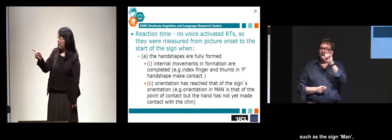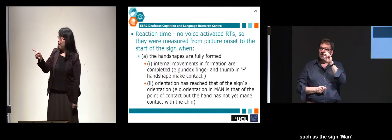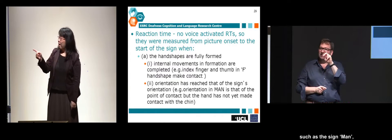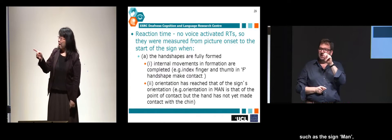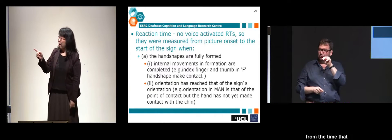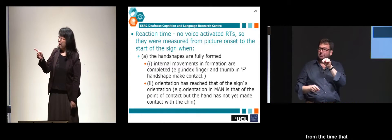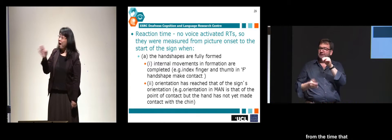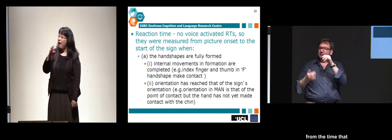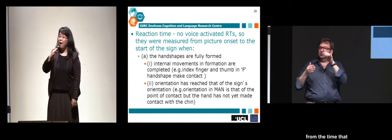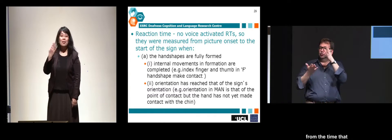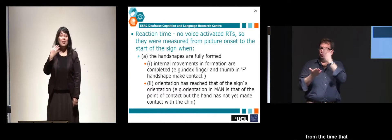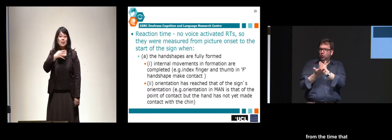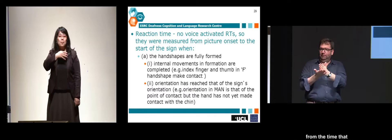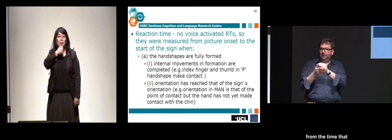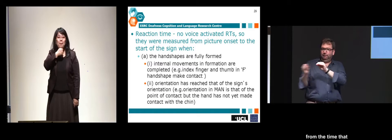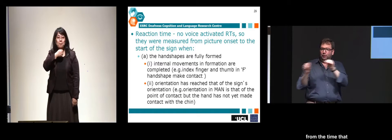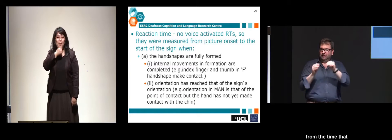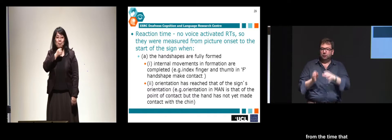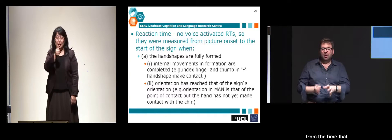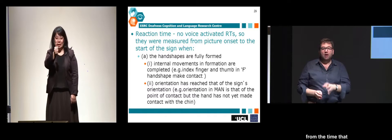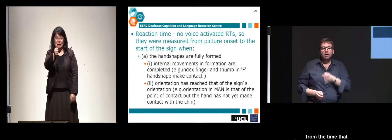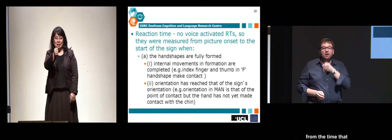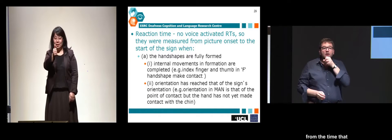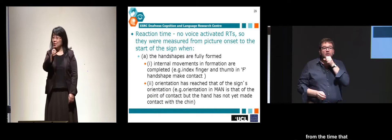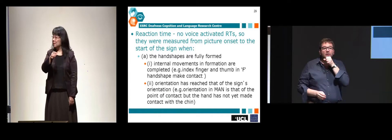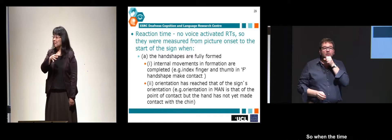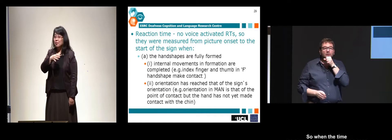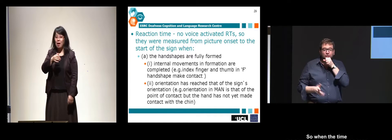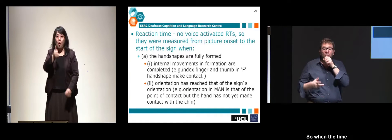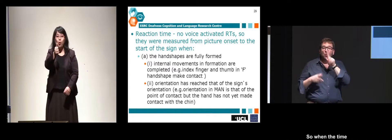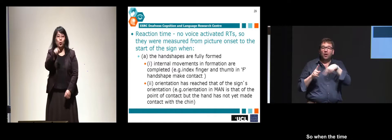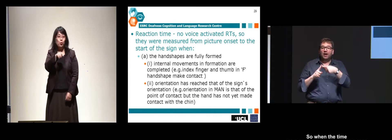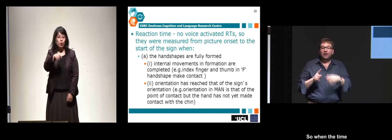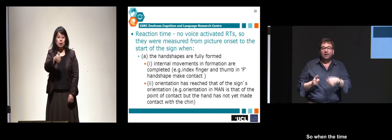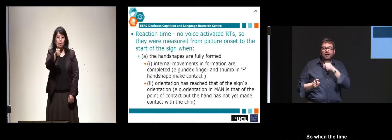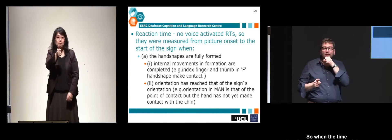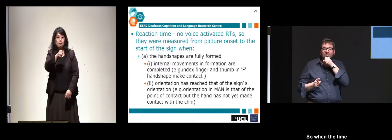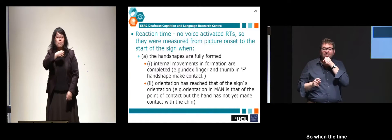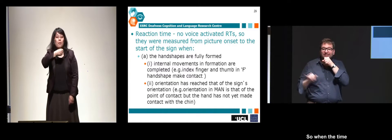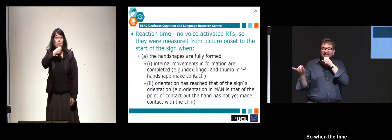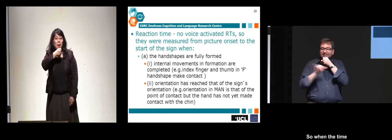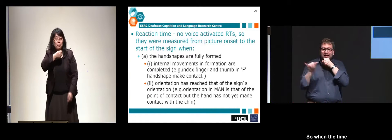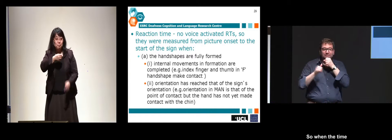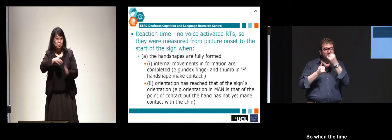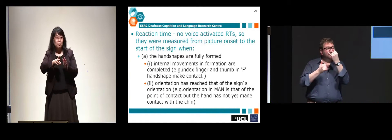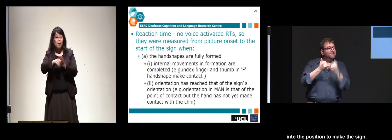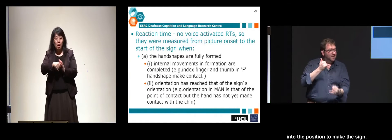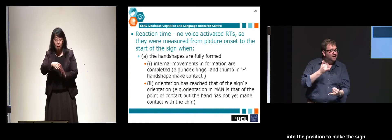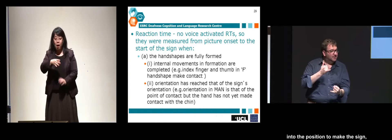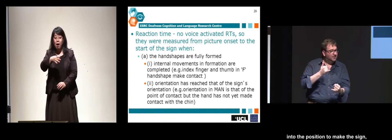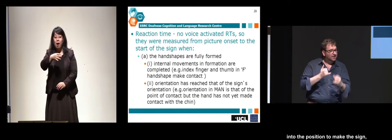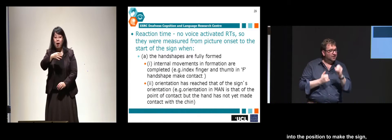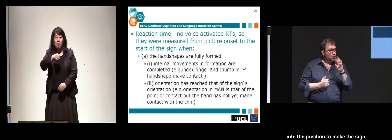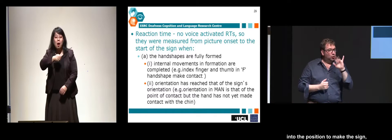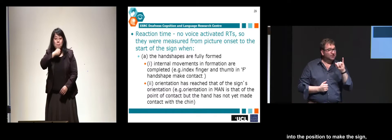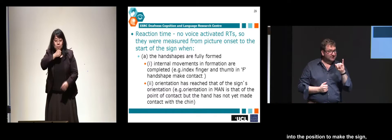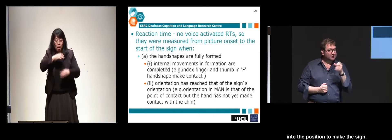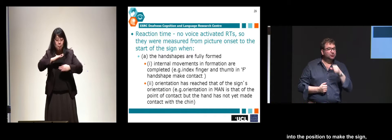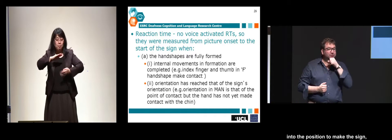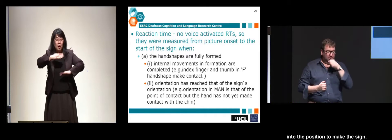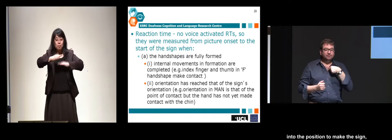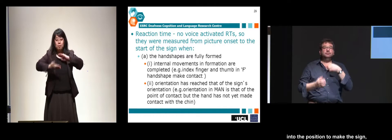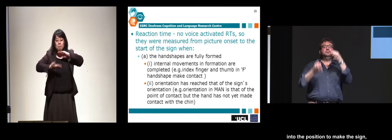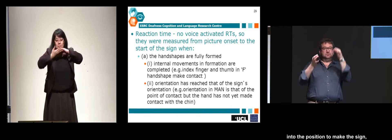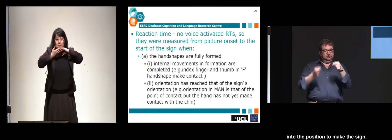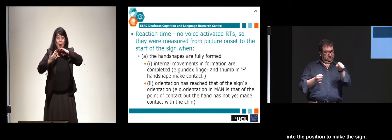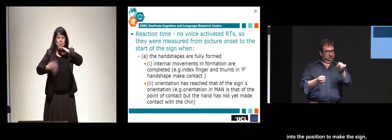I would code it from the time that the sign met its orientation. So when the time the signer is positioning their hand into the position to make the